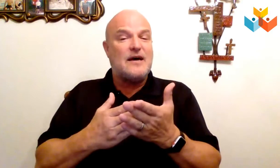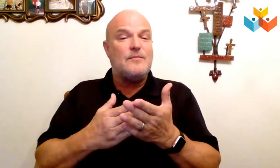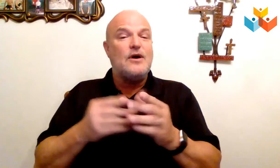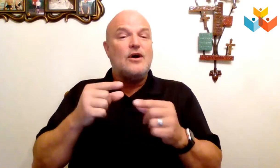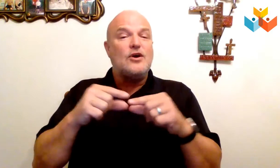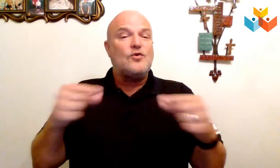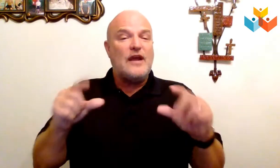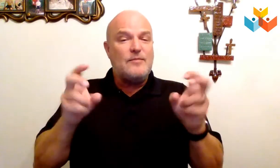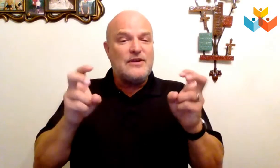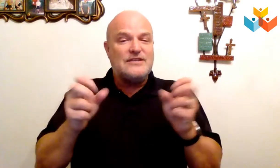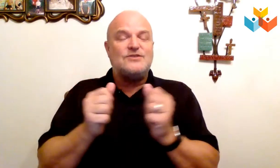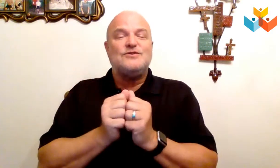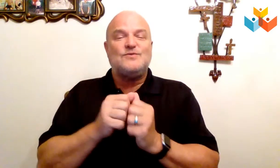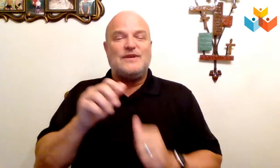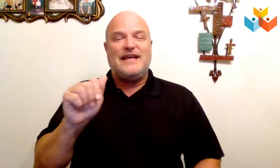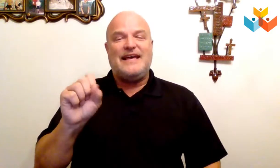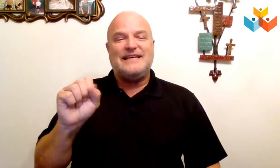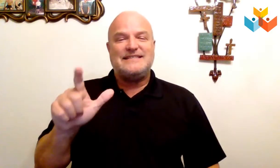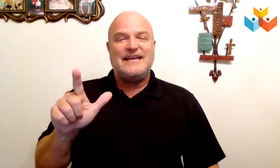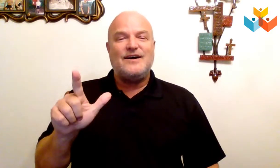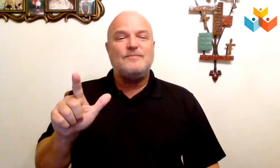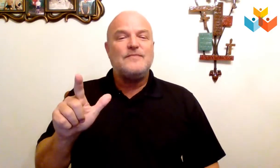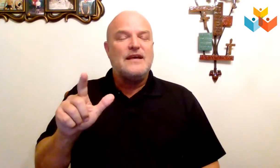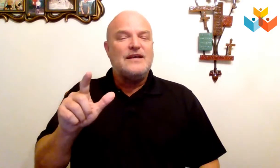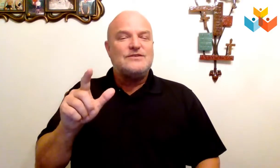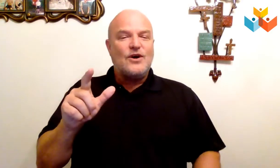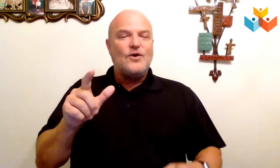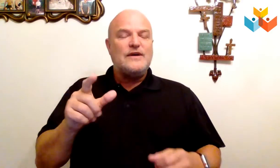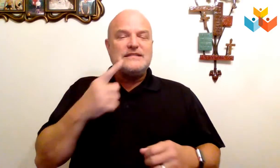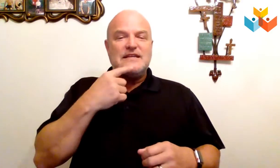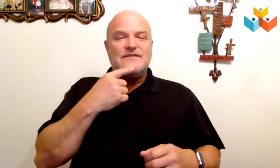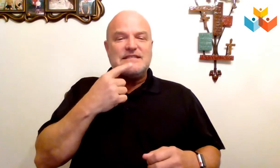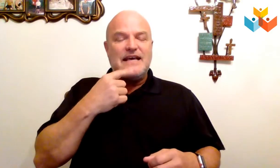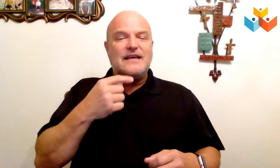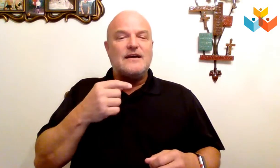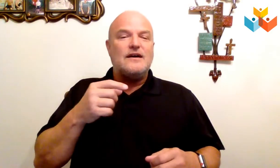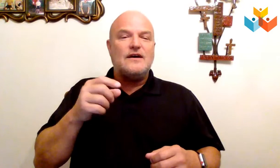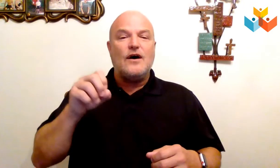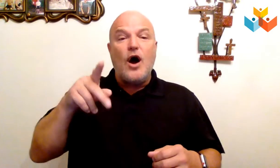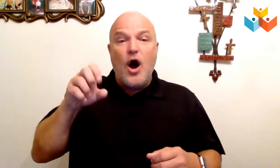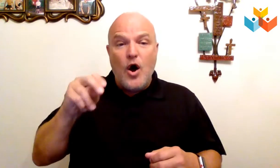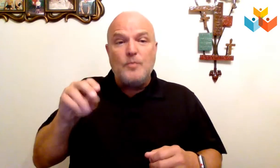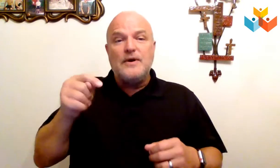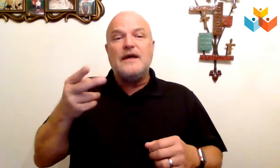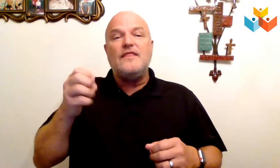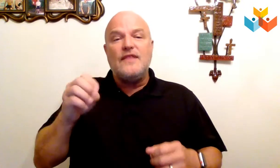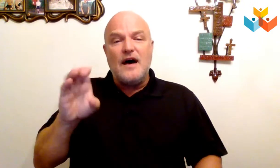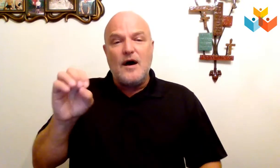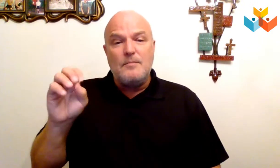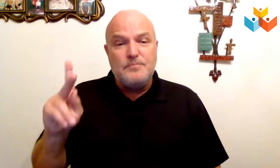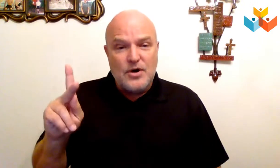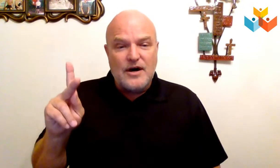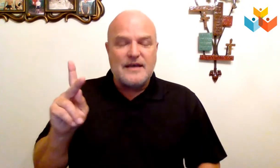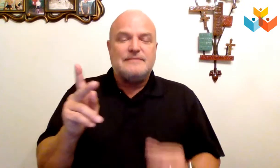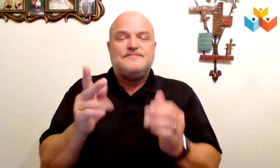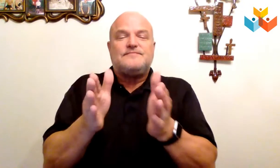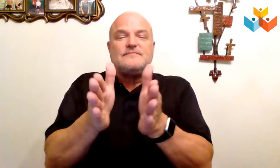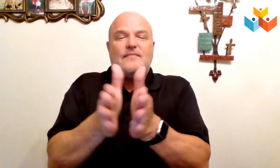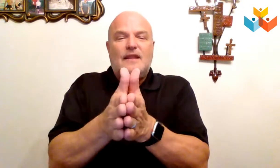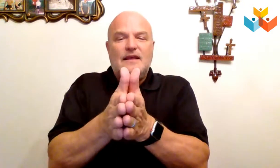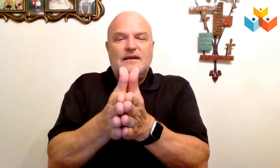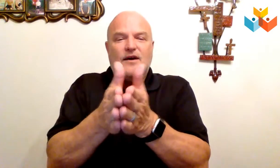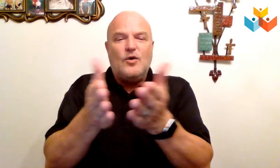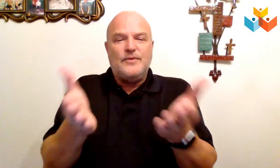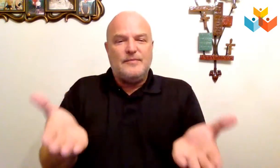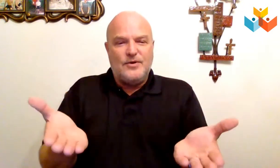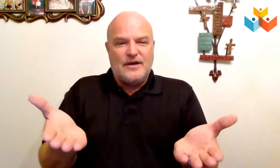Paul said we'd talk about some grammar issues with ASL. So instead of saying open